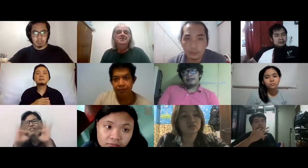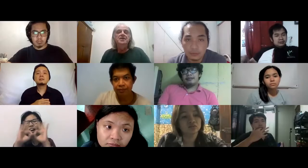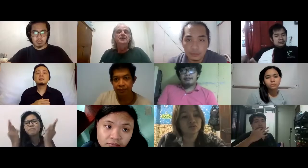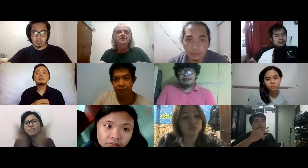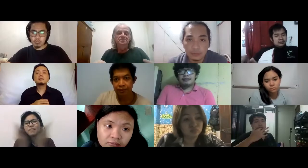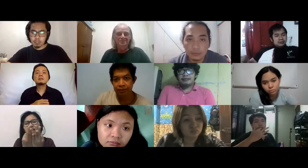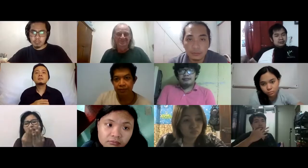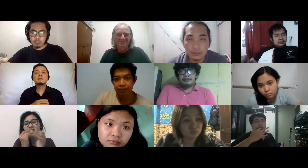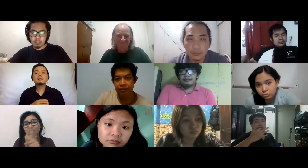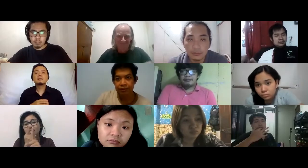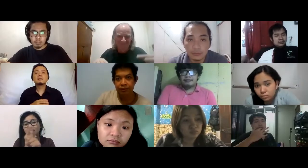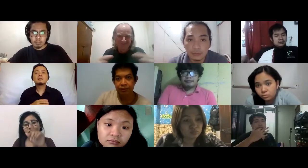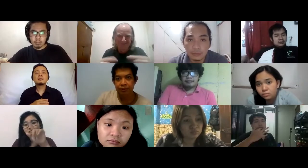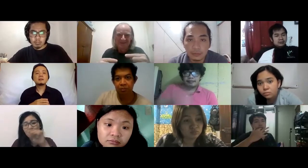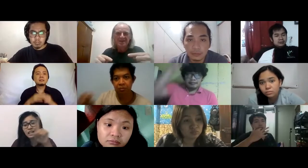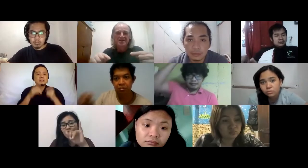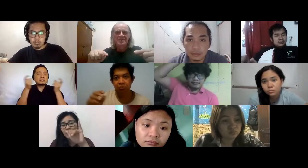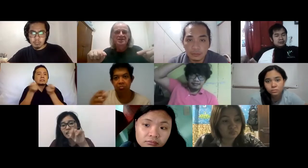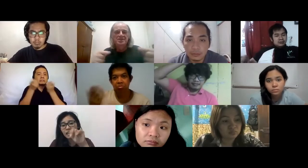Sinner,